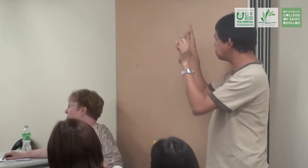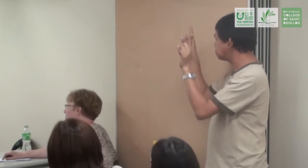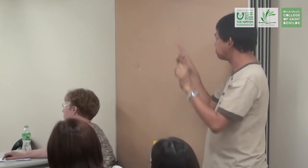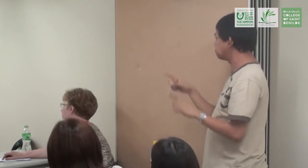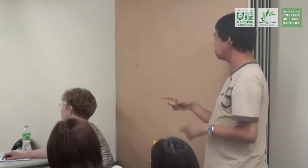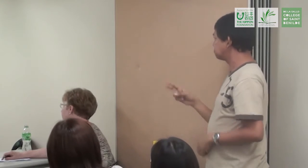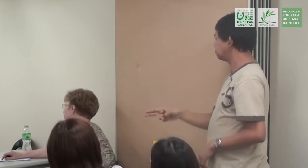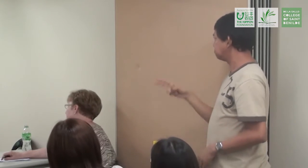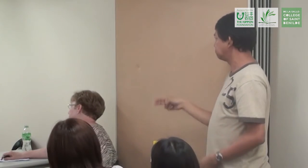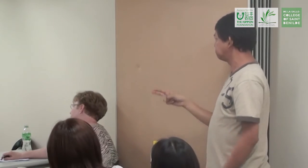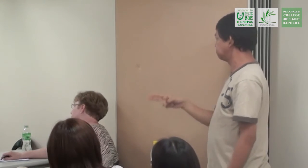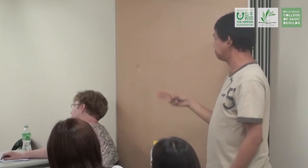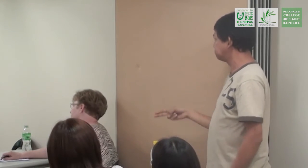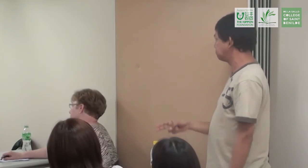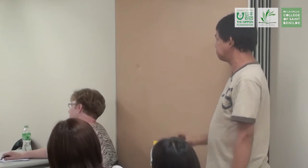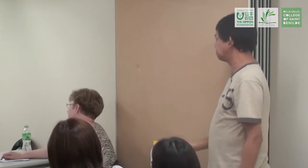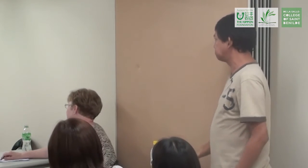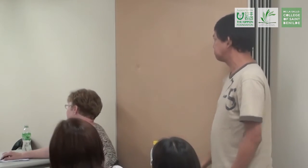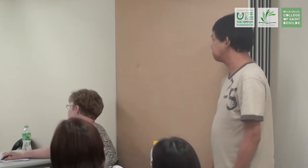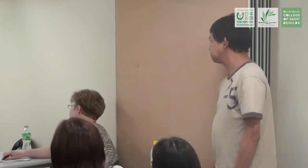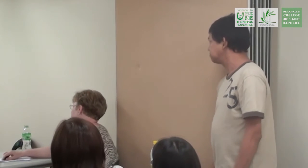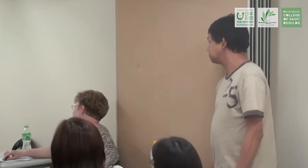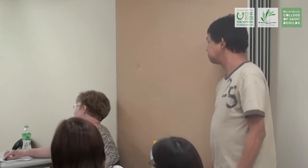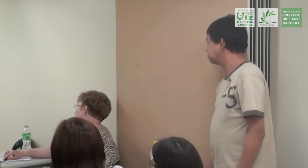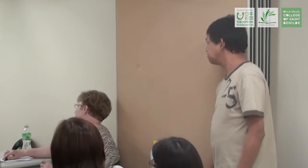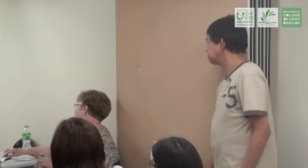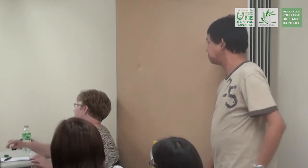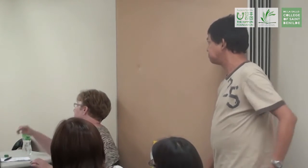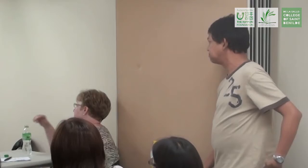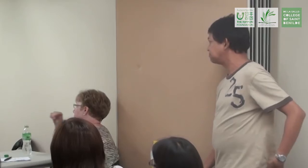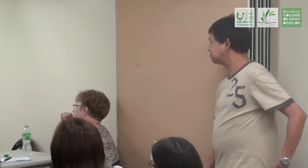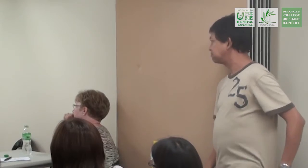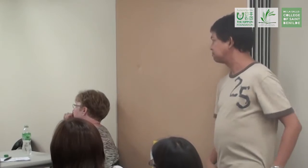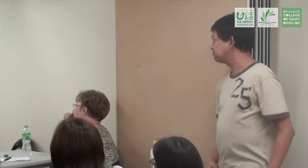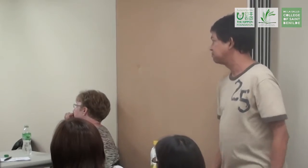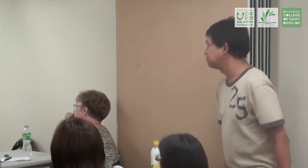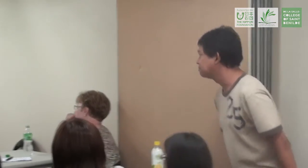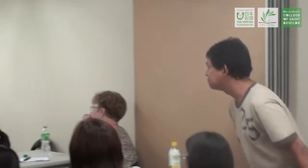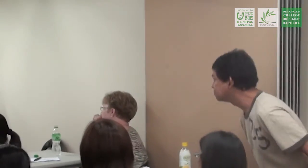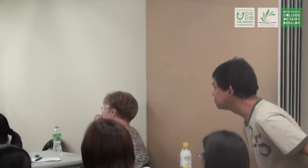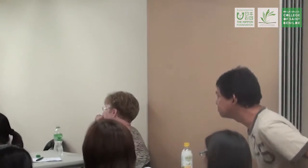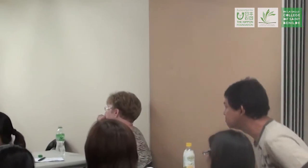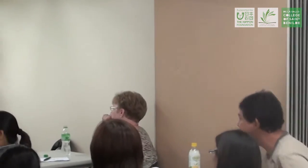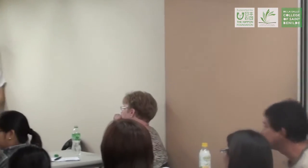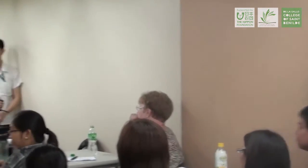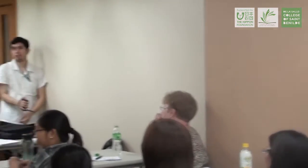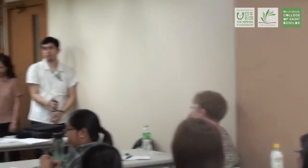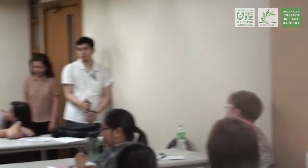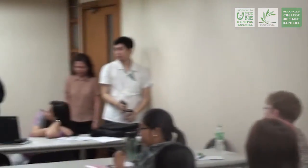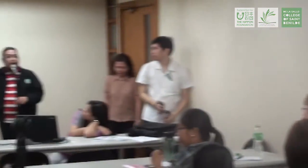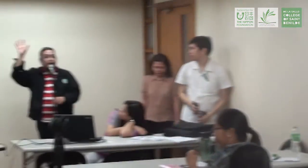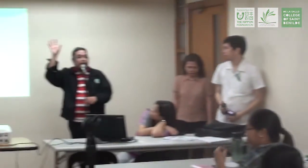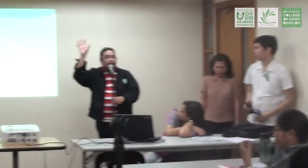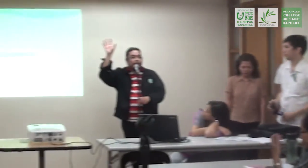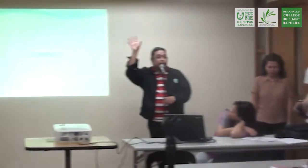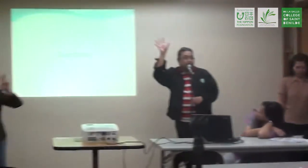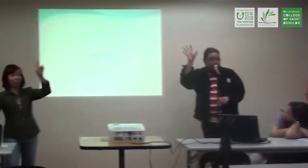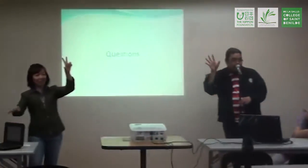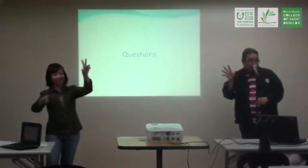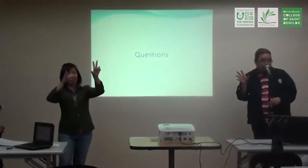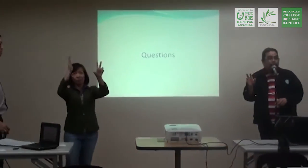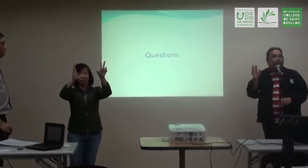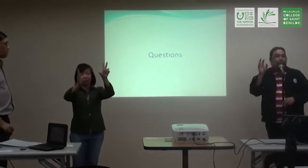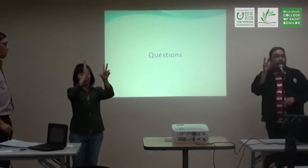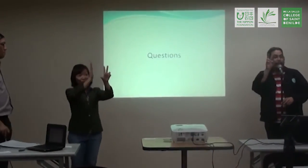data? Or how do you come up with those numbers? There were 3 columns. One is for